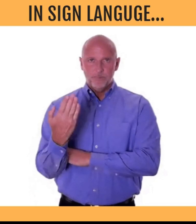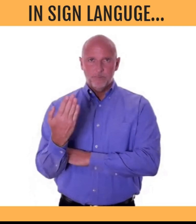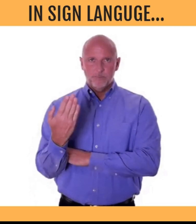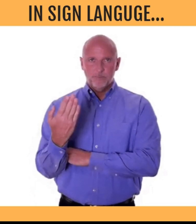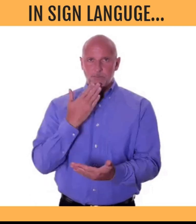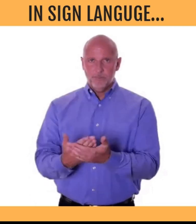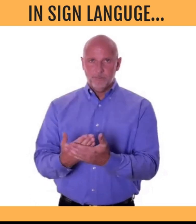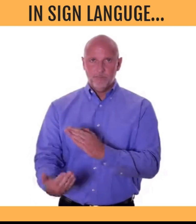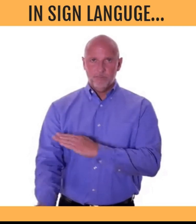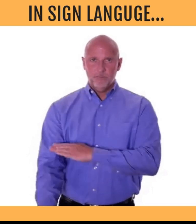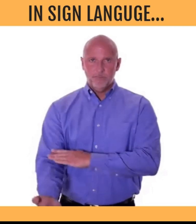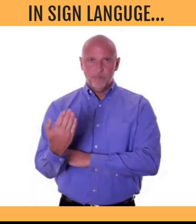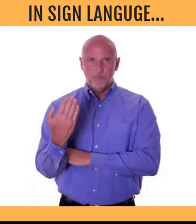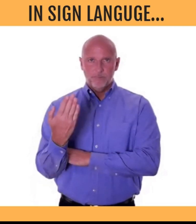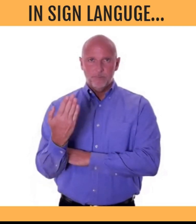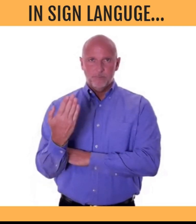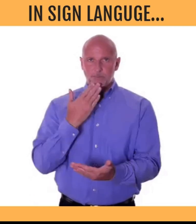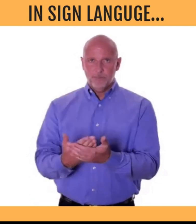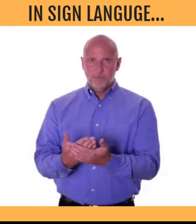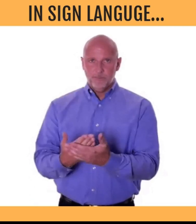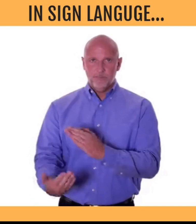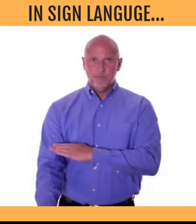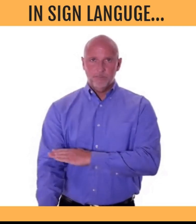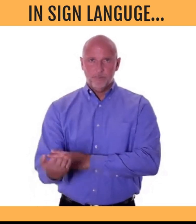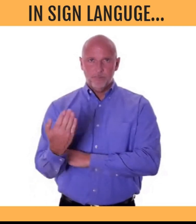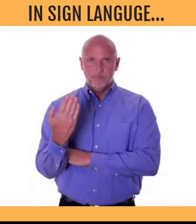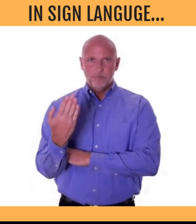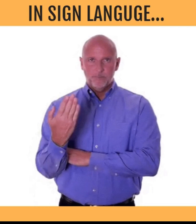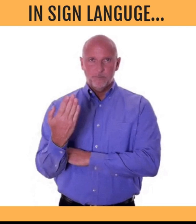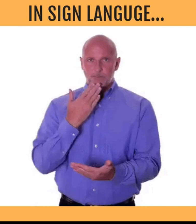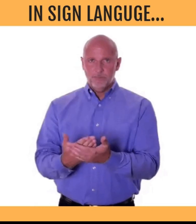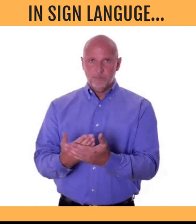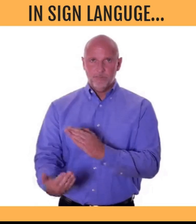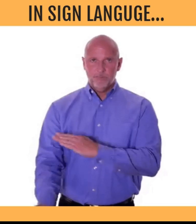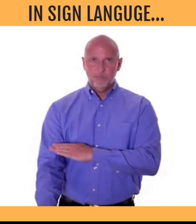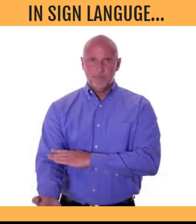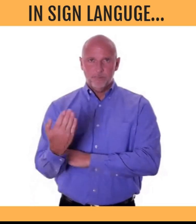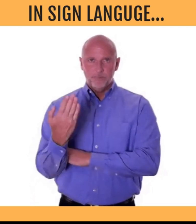second one stands for morning. So, when done together, there is a greeting good morning.